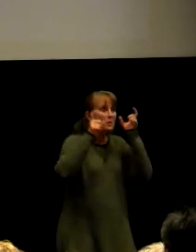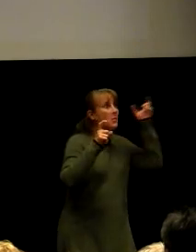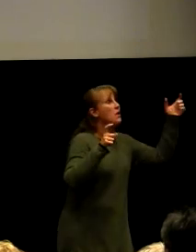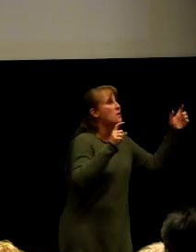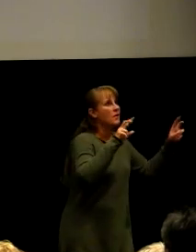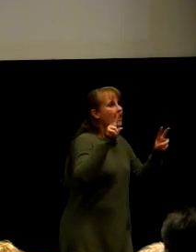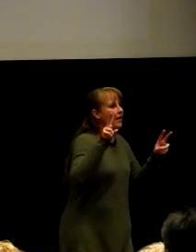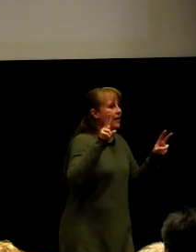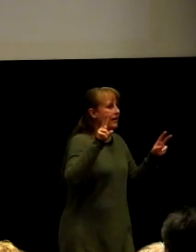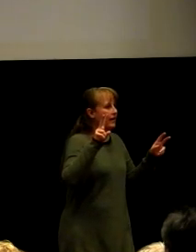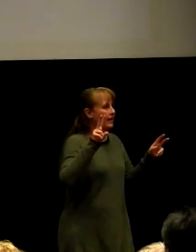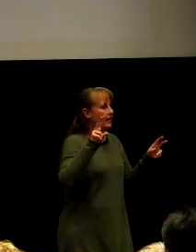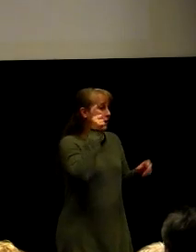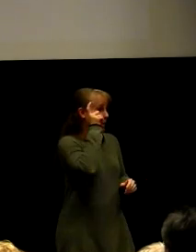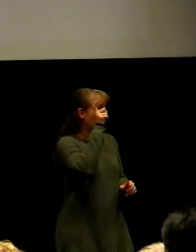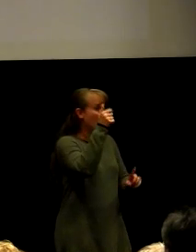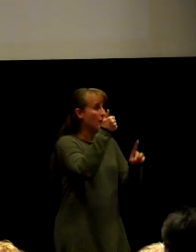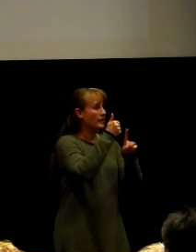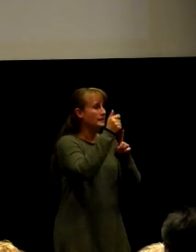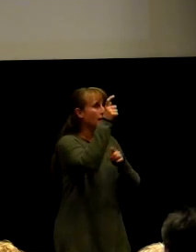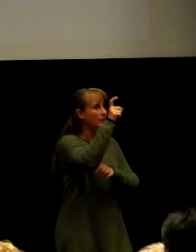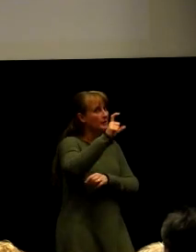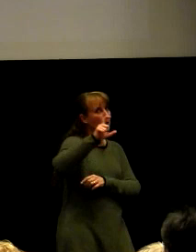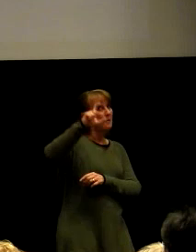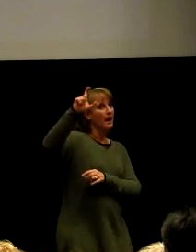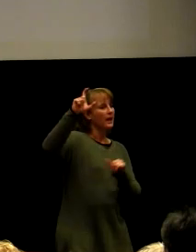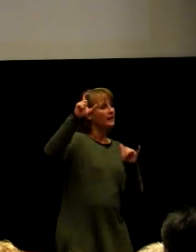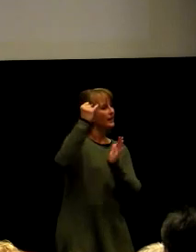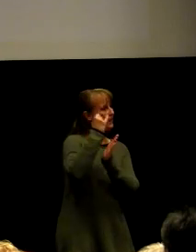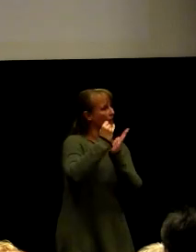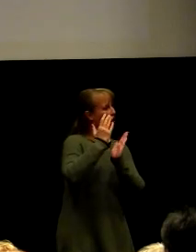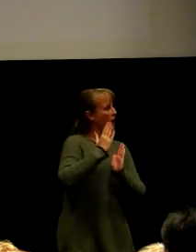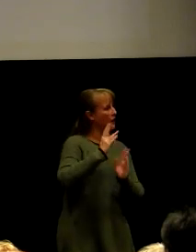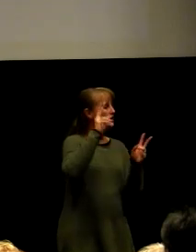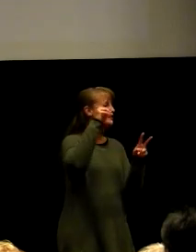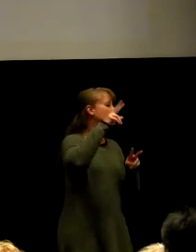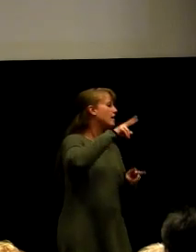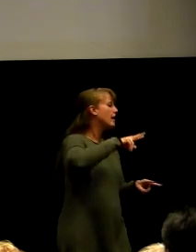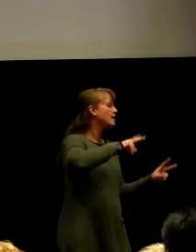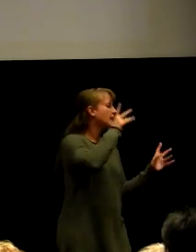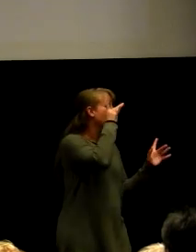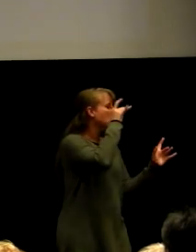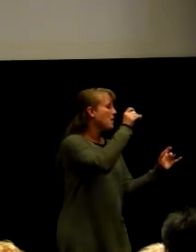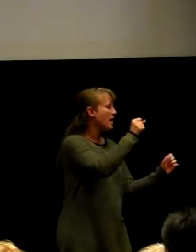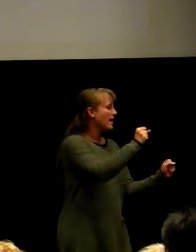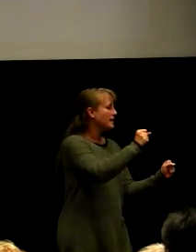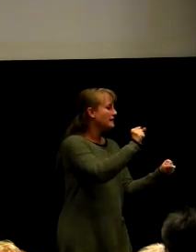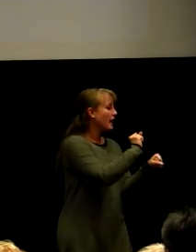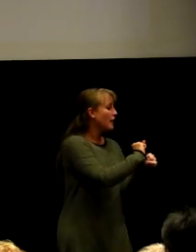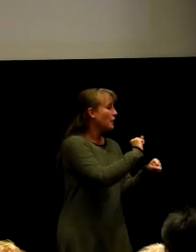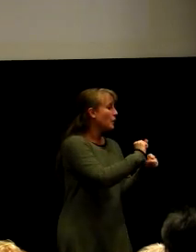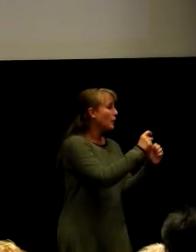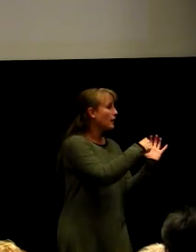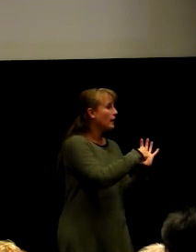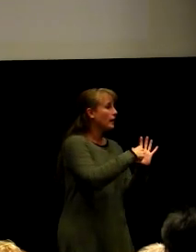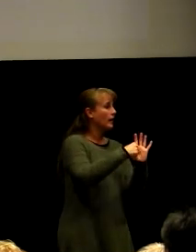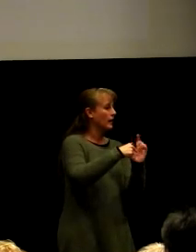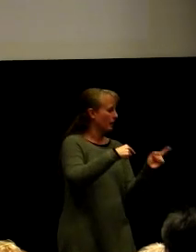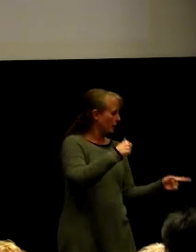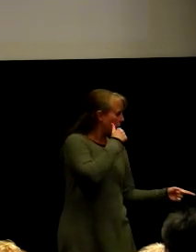Moon! The moon has stepped back like an artist, gazing amazed at a work that points at